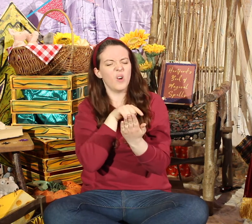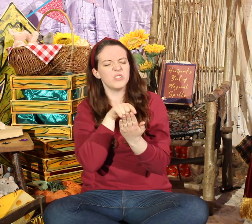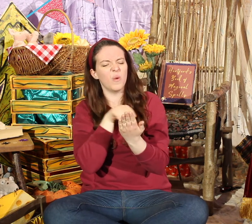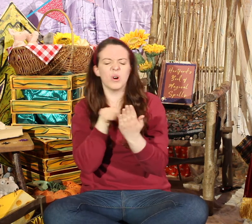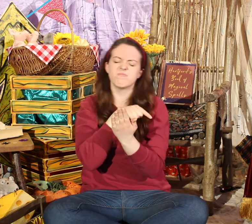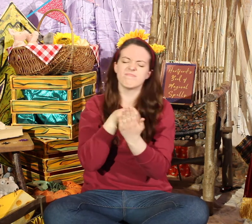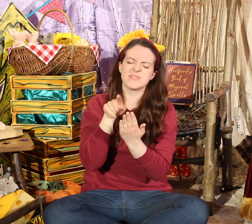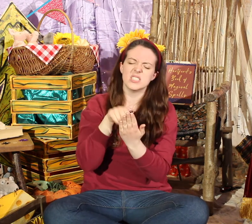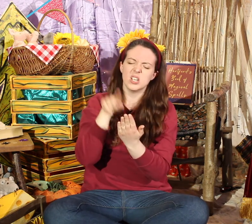Oh no.